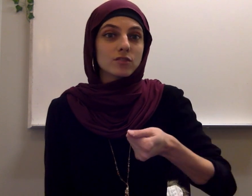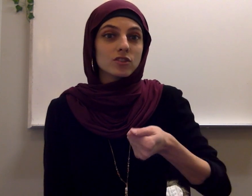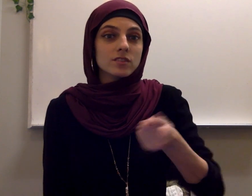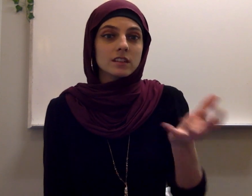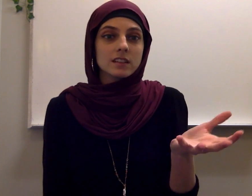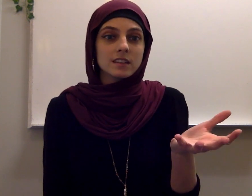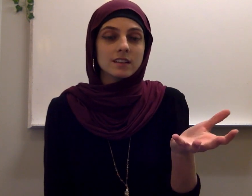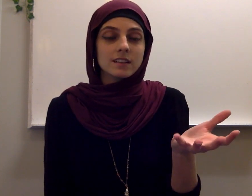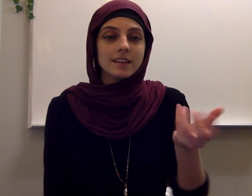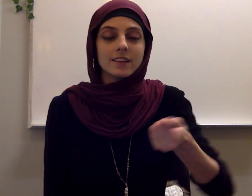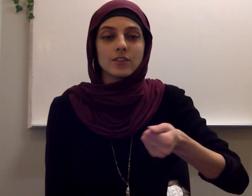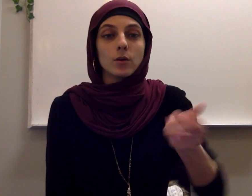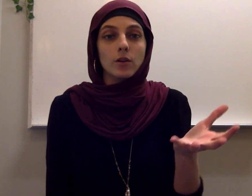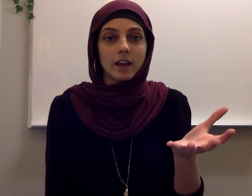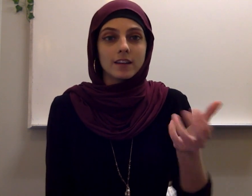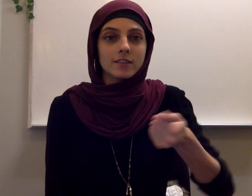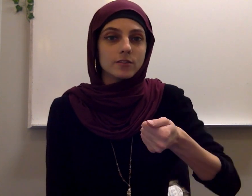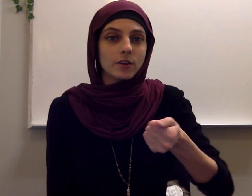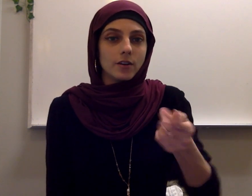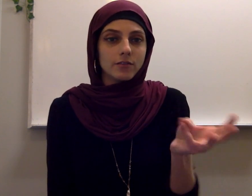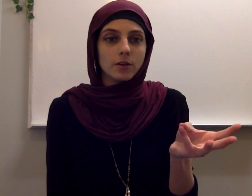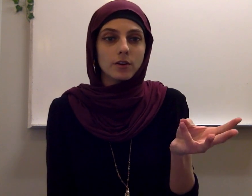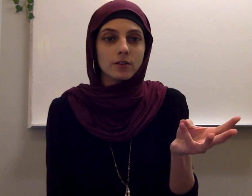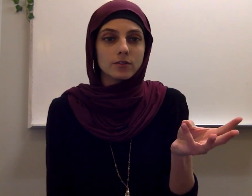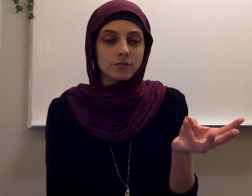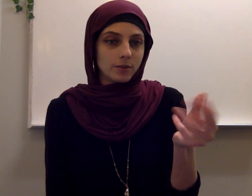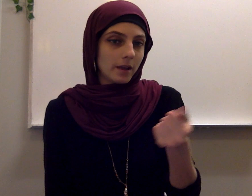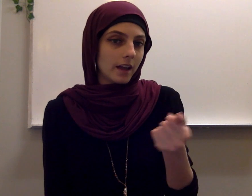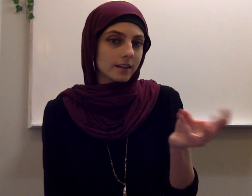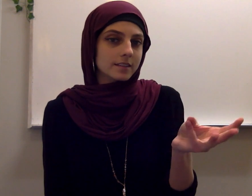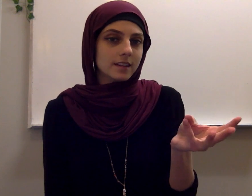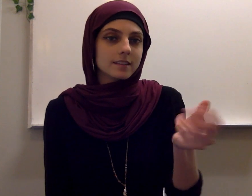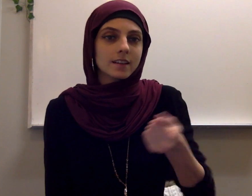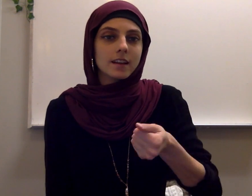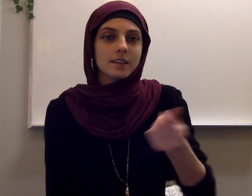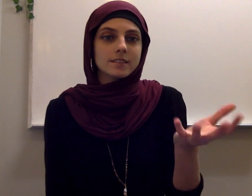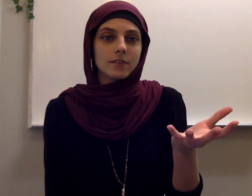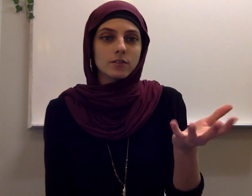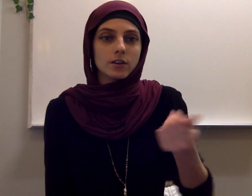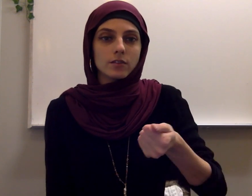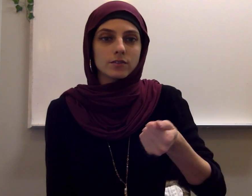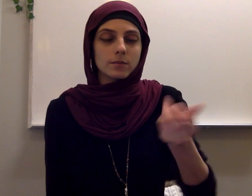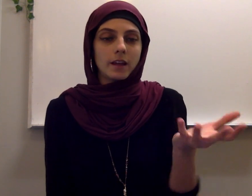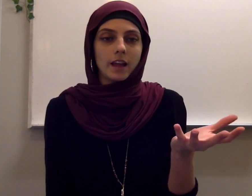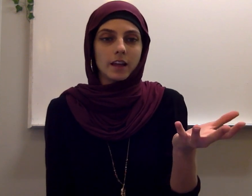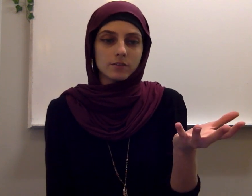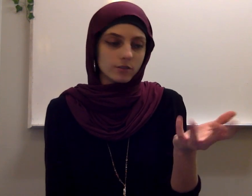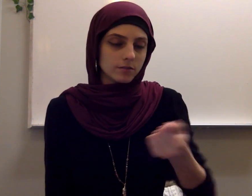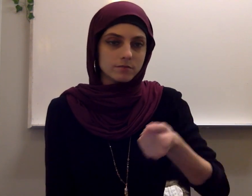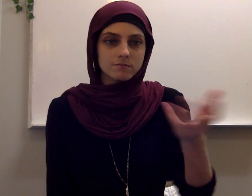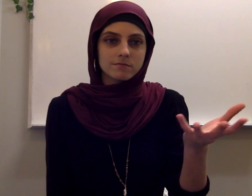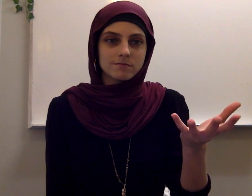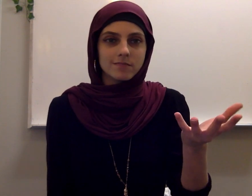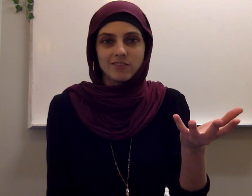Several is the whole hand. So a few goes from A to 6. Several goes from A to 5.